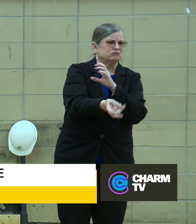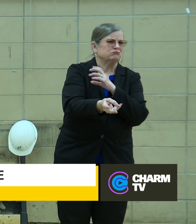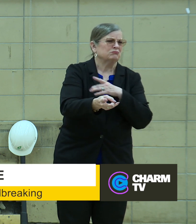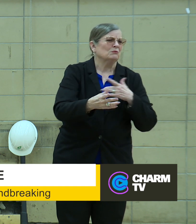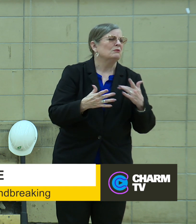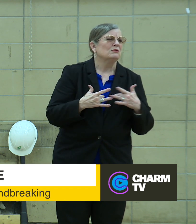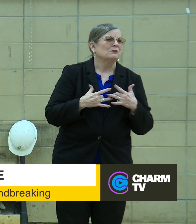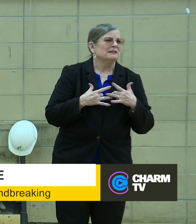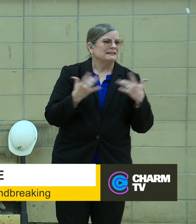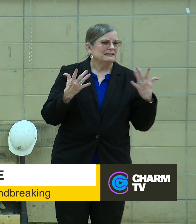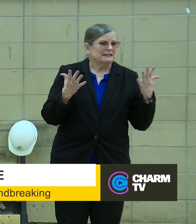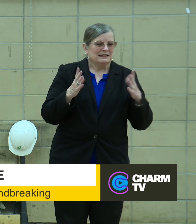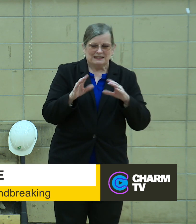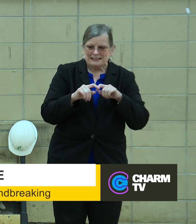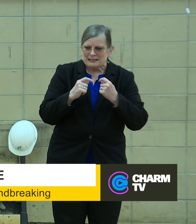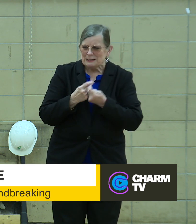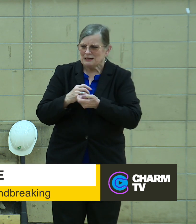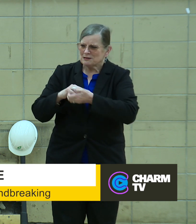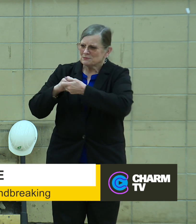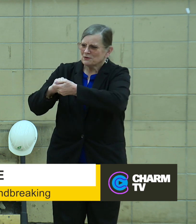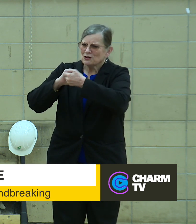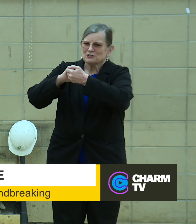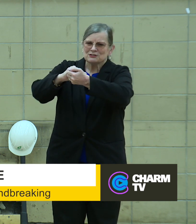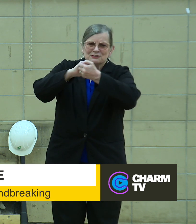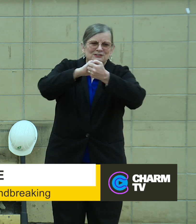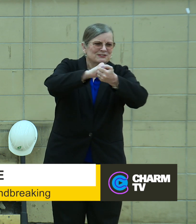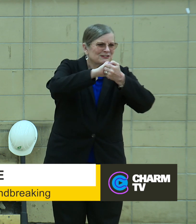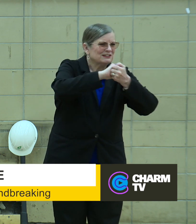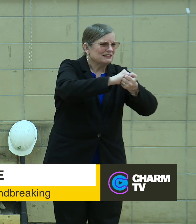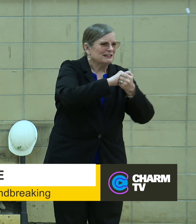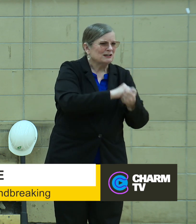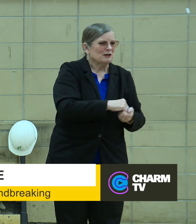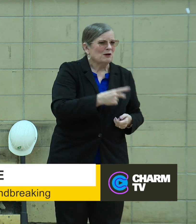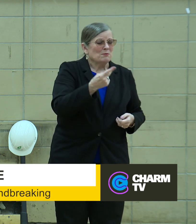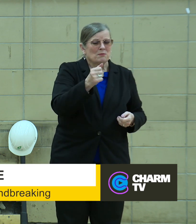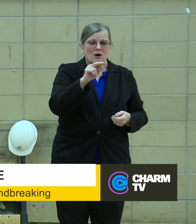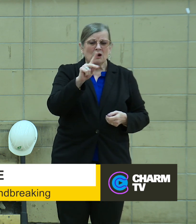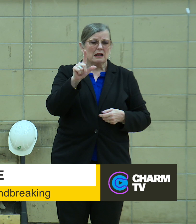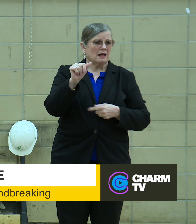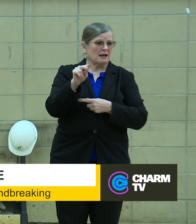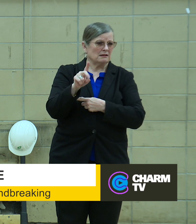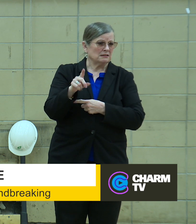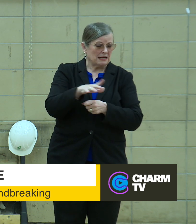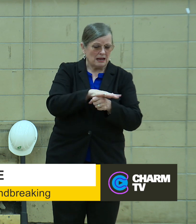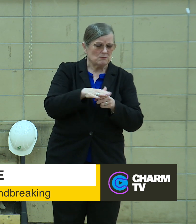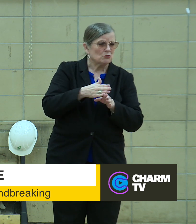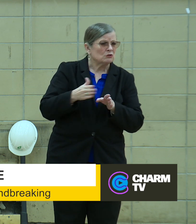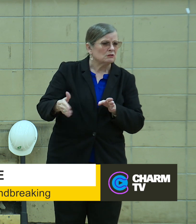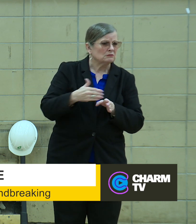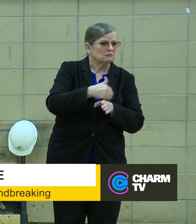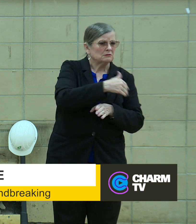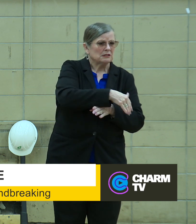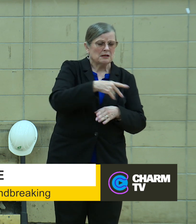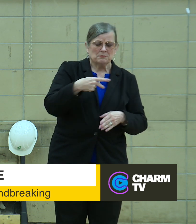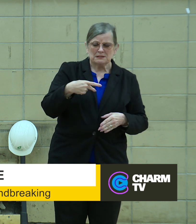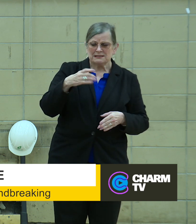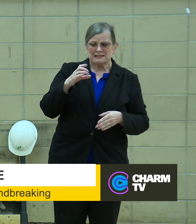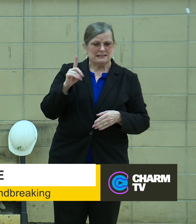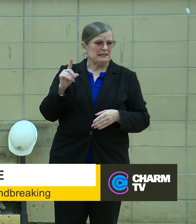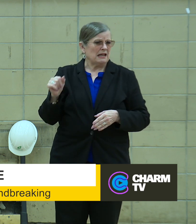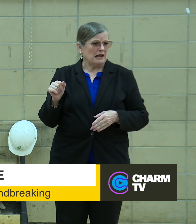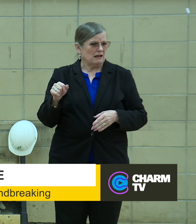team partnership with the state and the Park Lane Neighborhood Association, the PCDA, for an investment that's